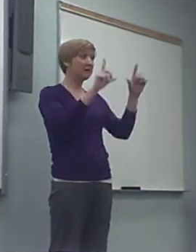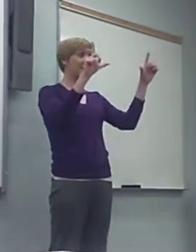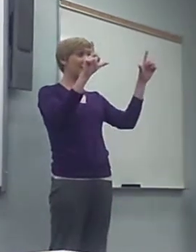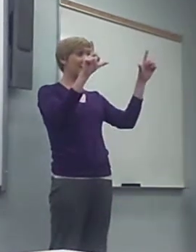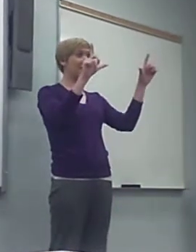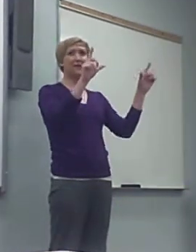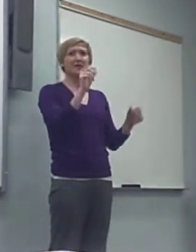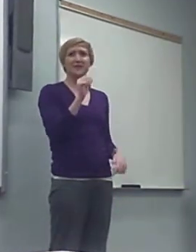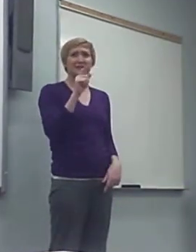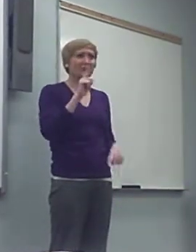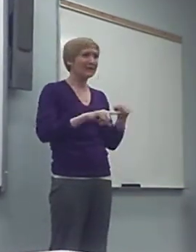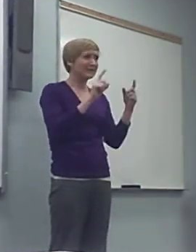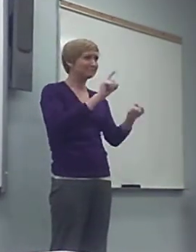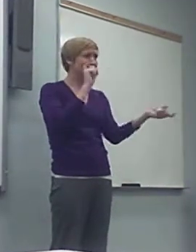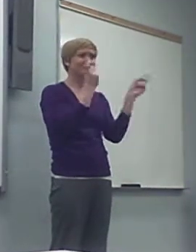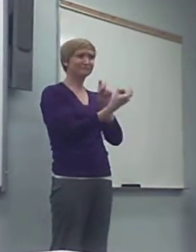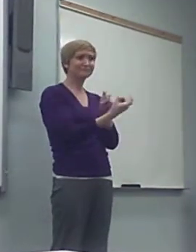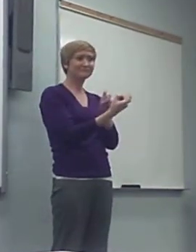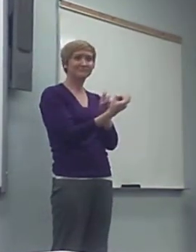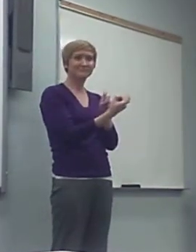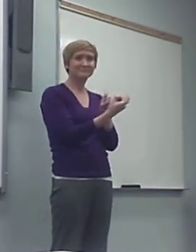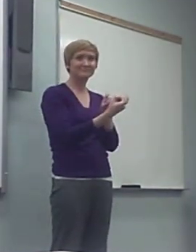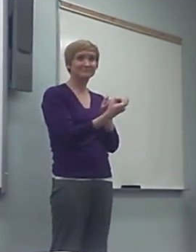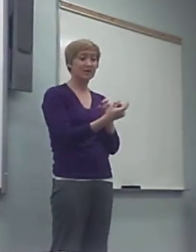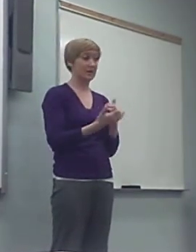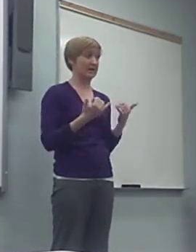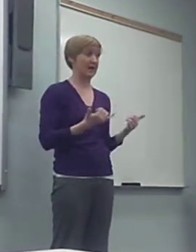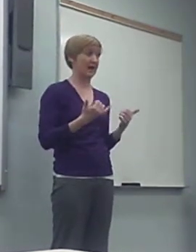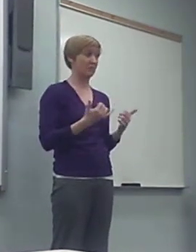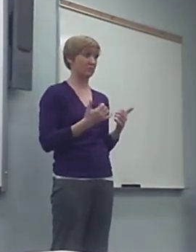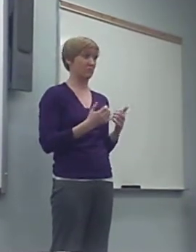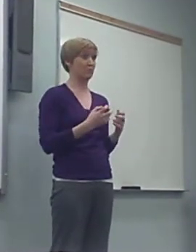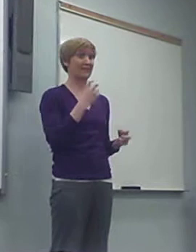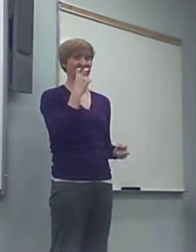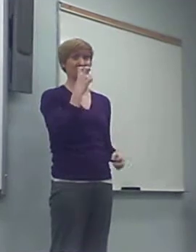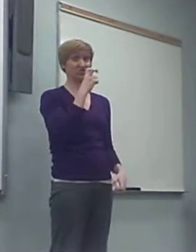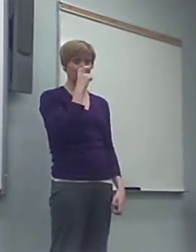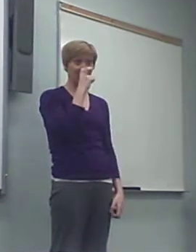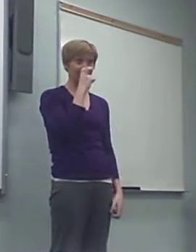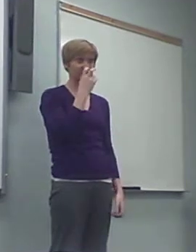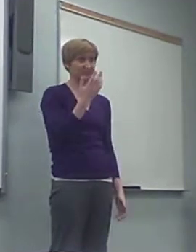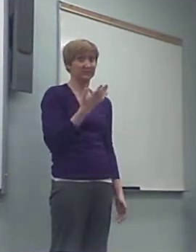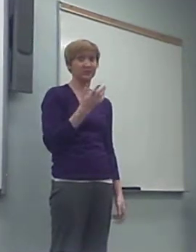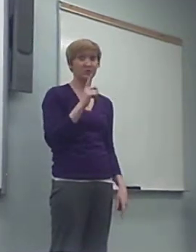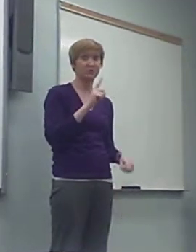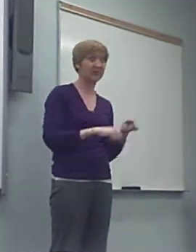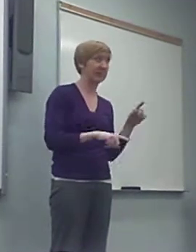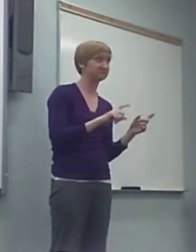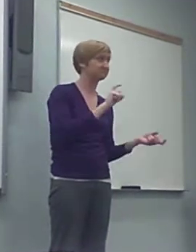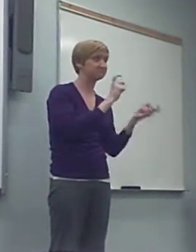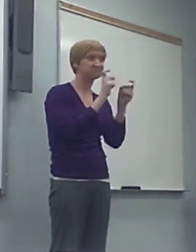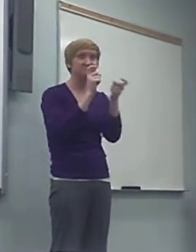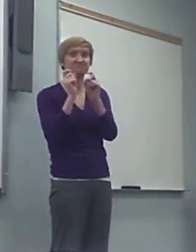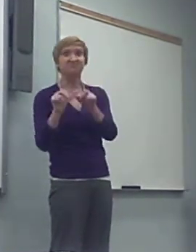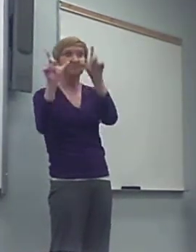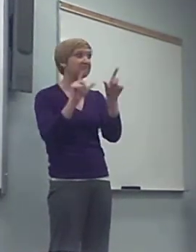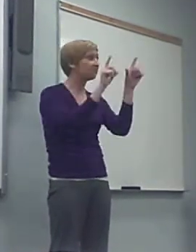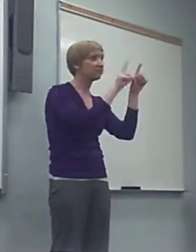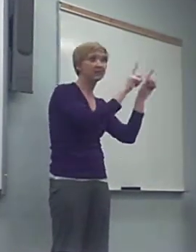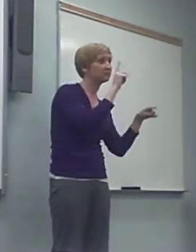They're really getting very strict about what you can switch out and what you can't, right? You're getting penalized for saying, I don't believe this, and this